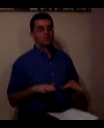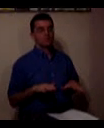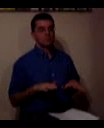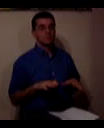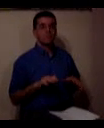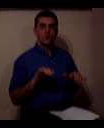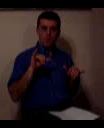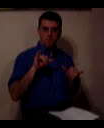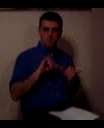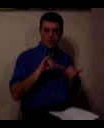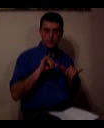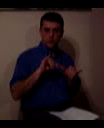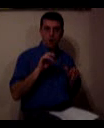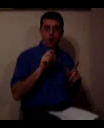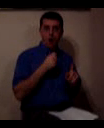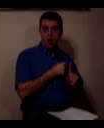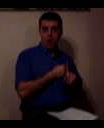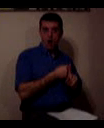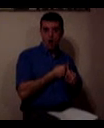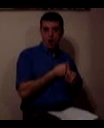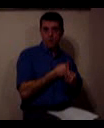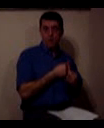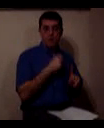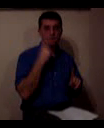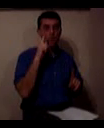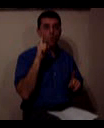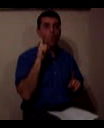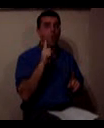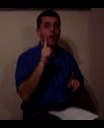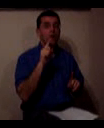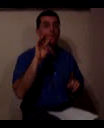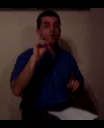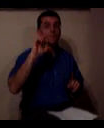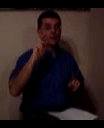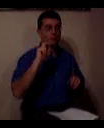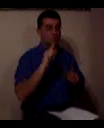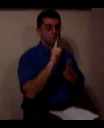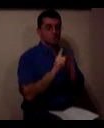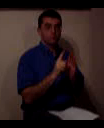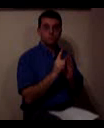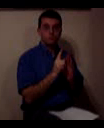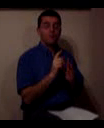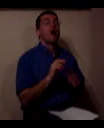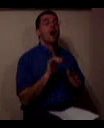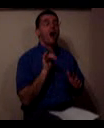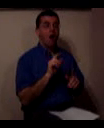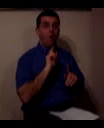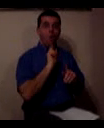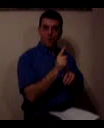our heart rate for 1 minute to see how many times we breathe out, and we'll count those in 1 minute, and we'll put that